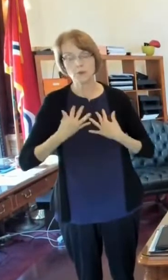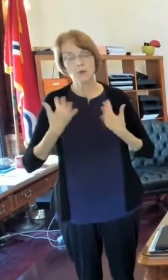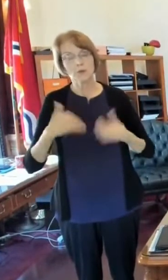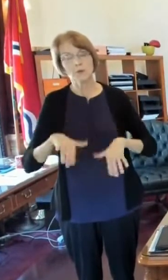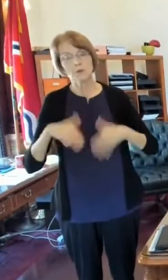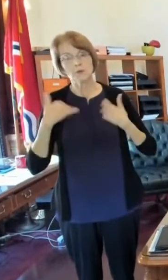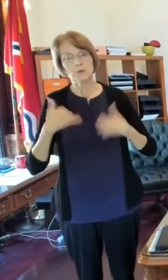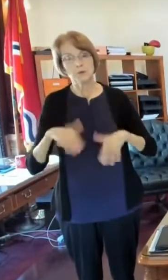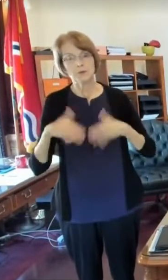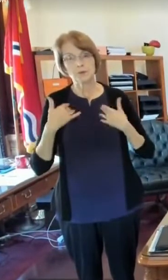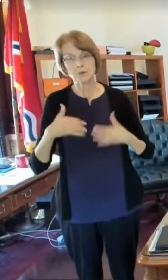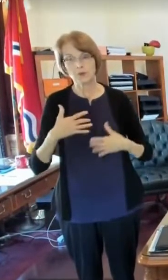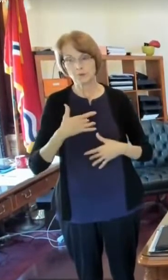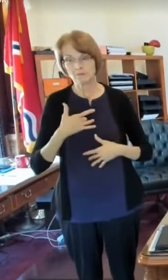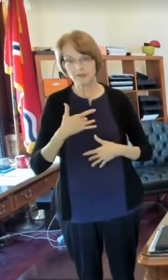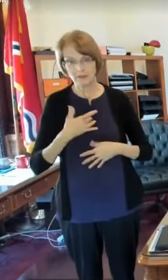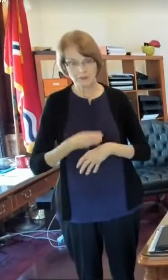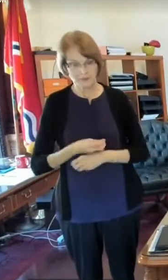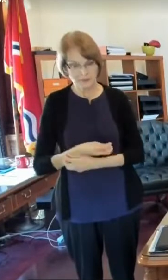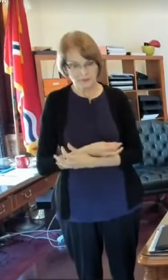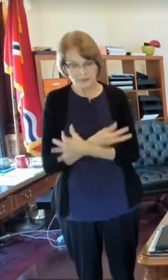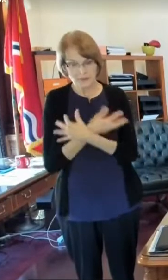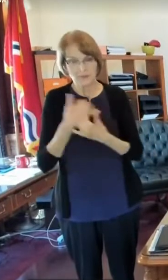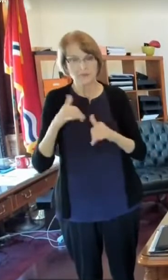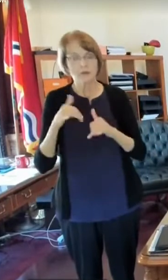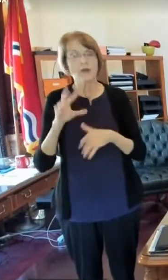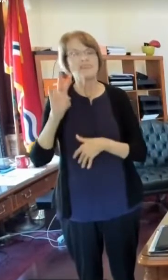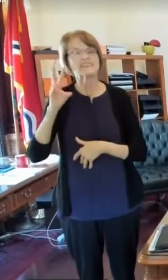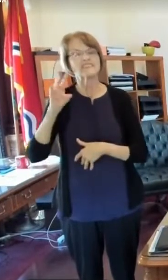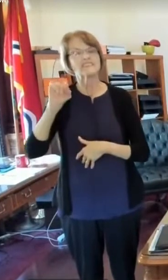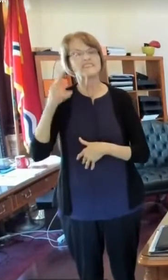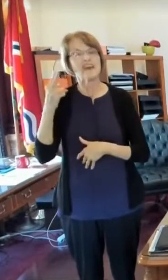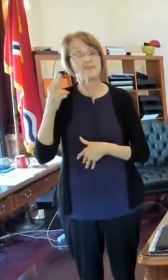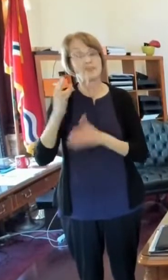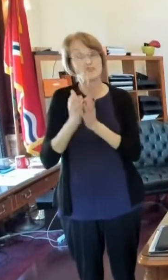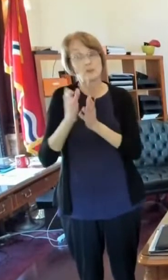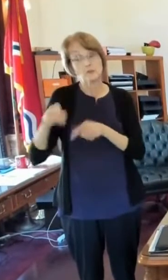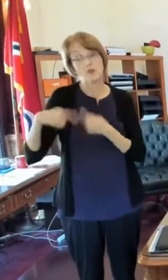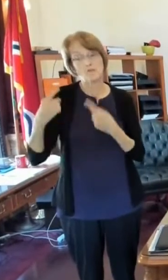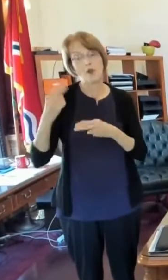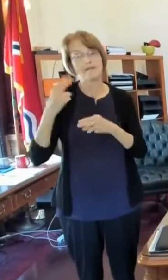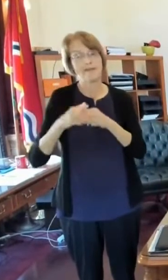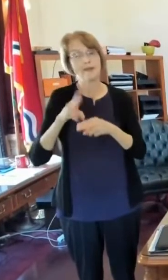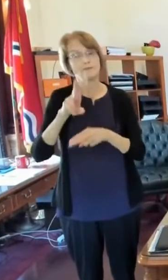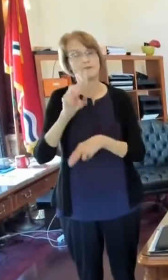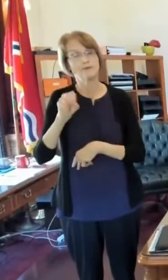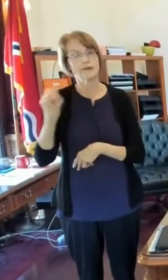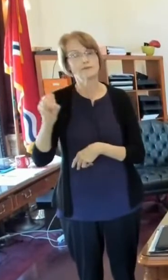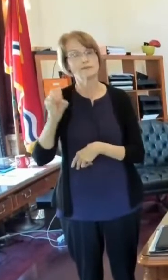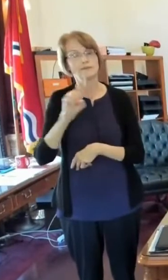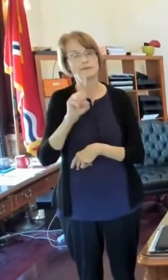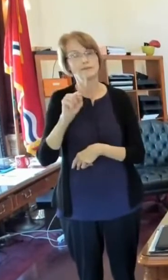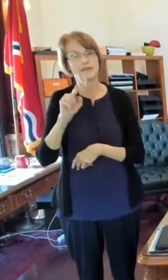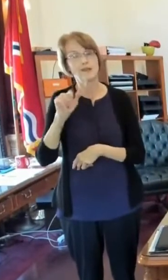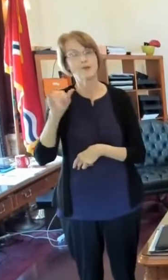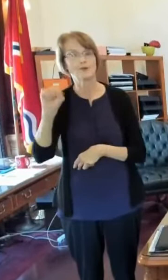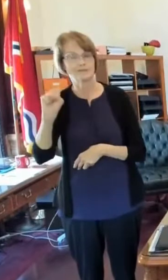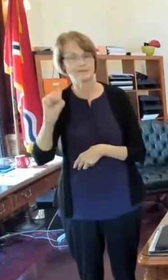You'll have some goosebumps. And you know, this is the 7th ship that's been named USS St. Louis.